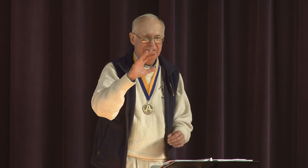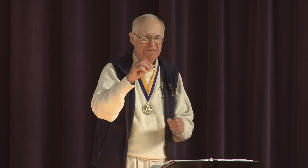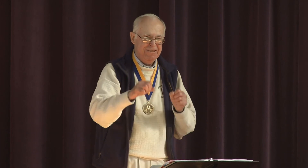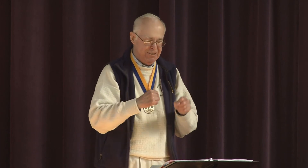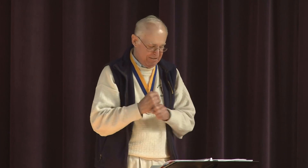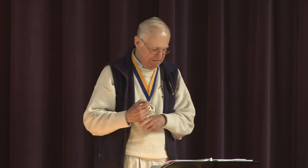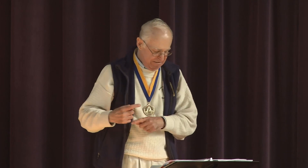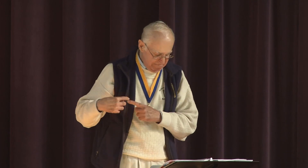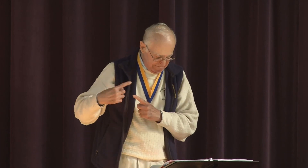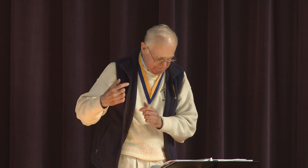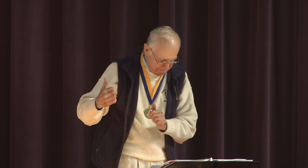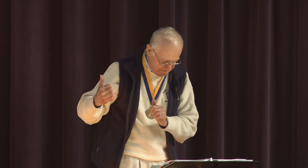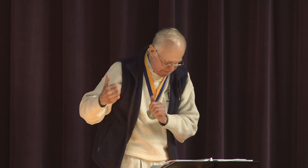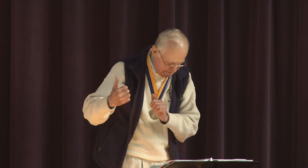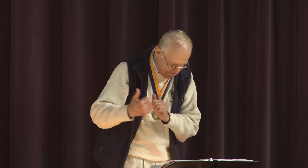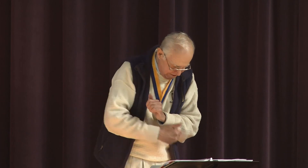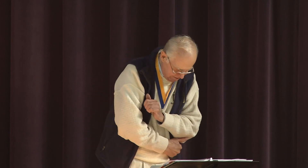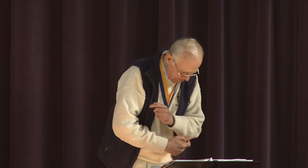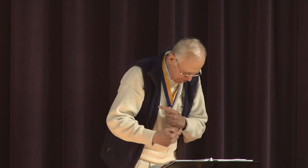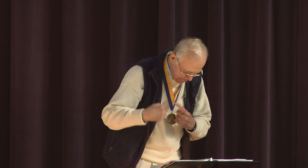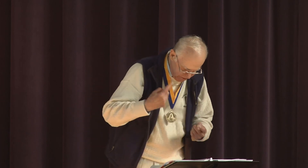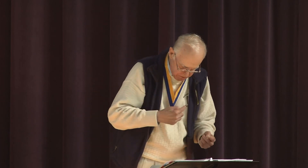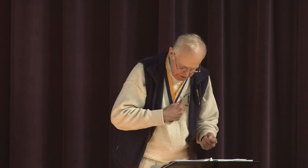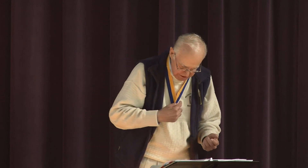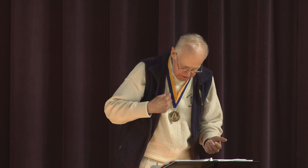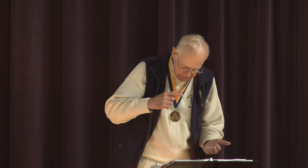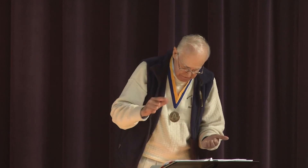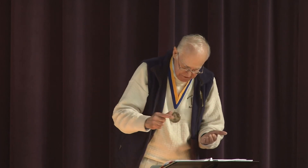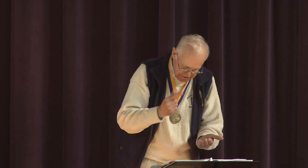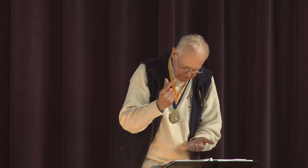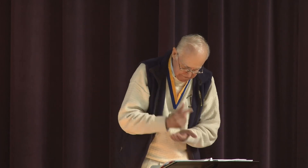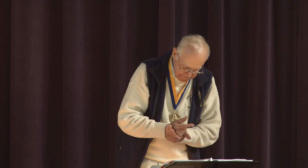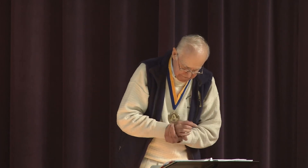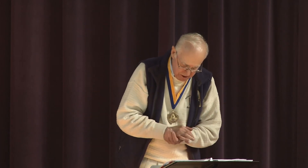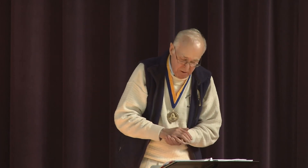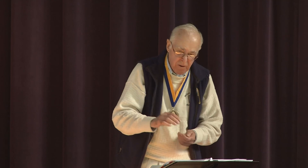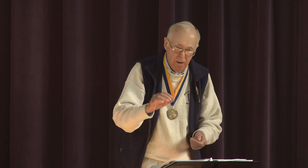years old when she came with him for that 25-year class reunion.